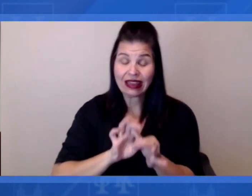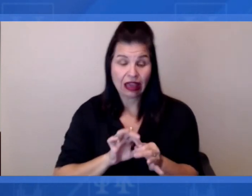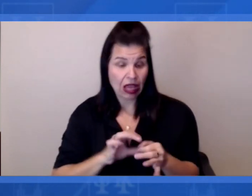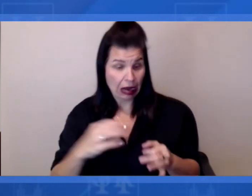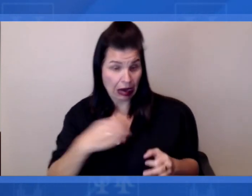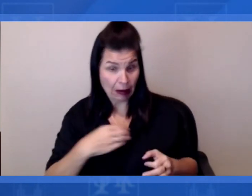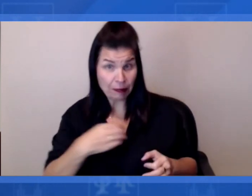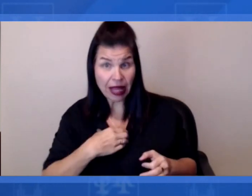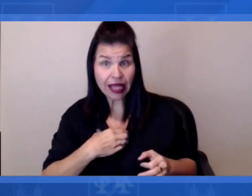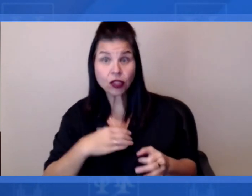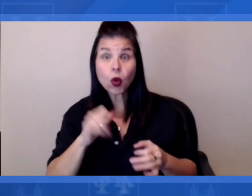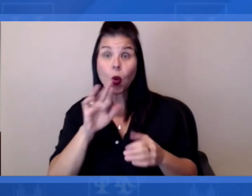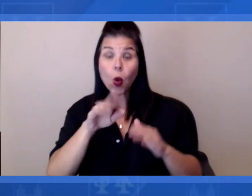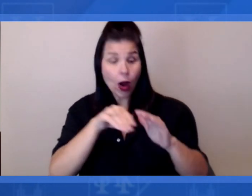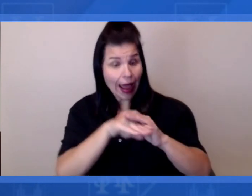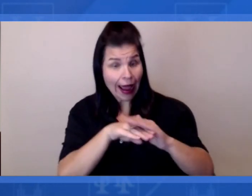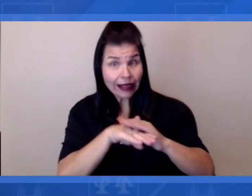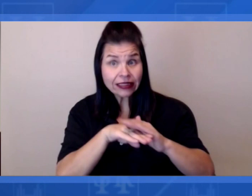commendations,